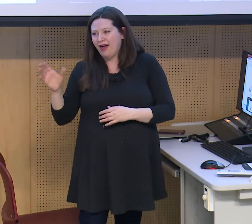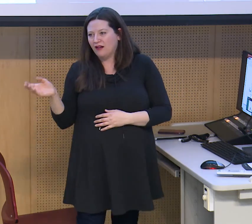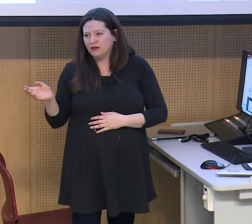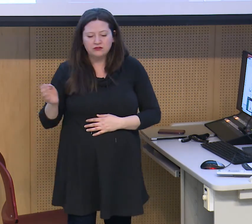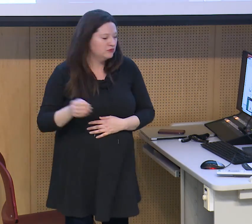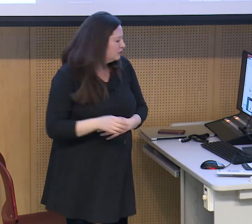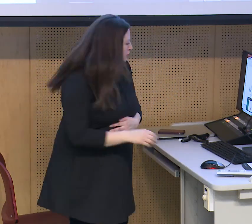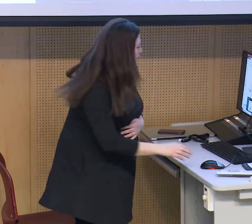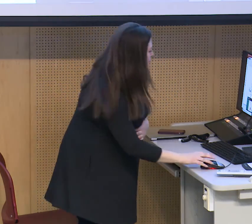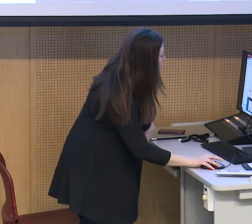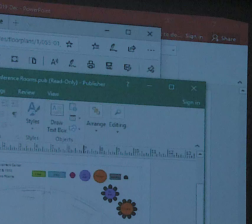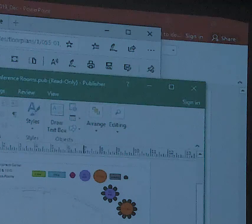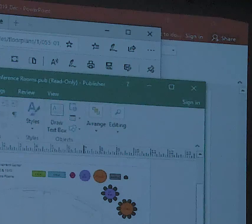a PC.